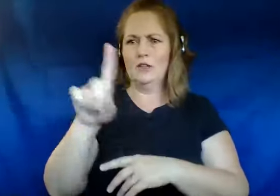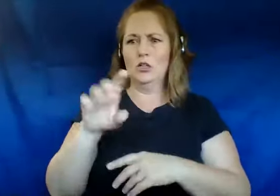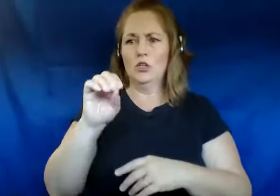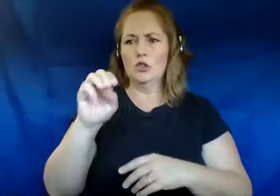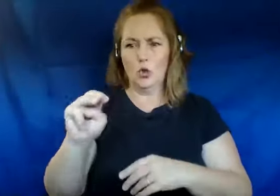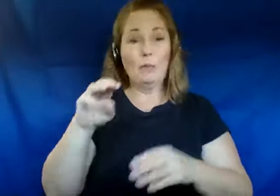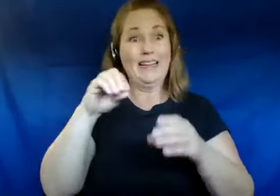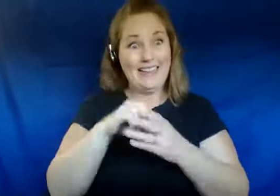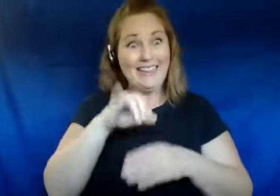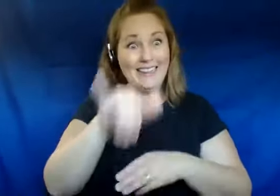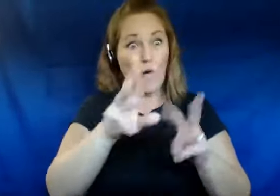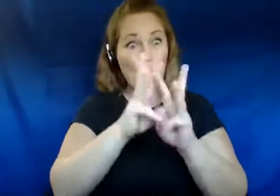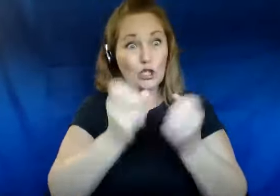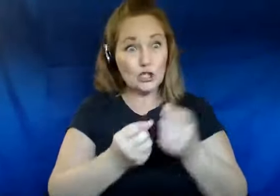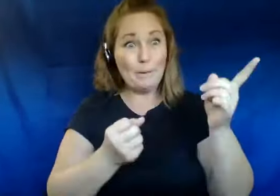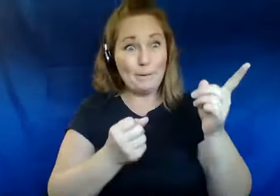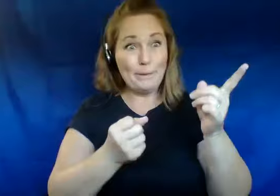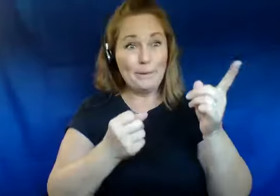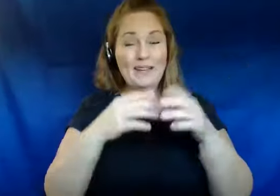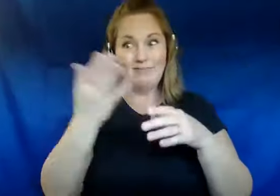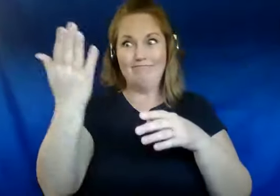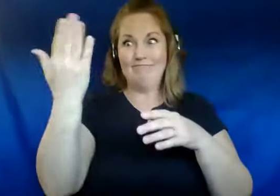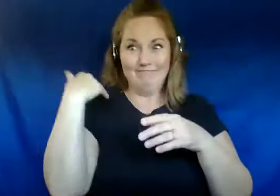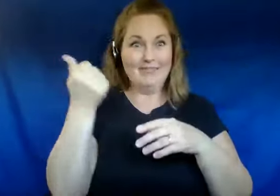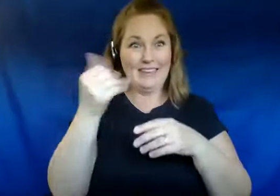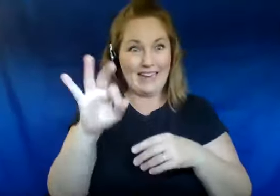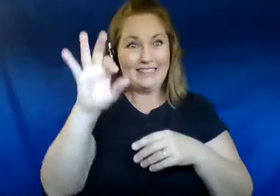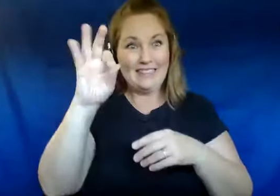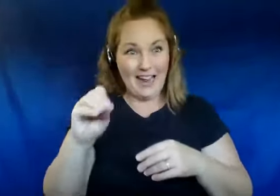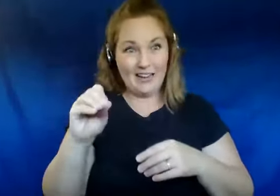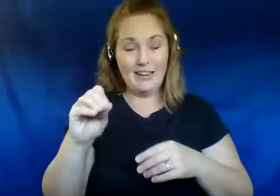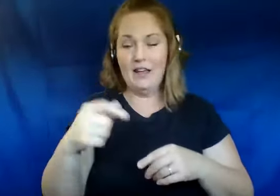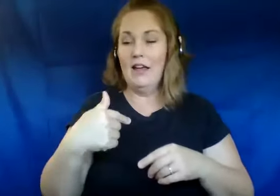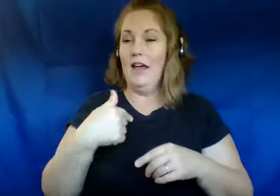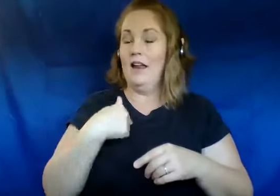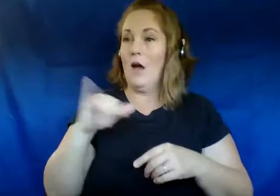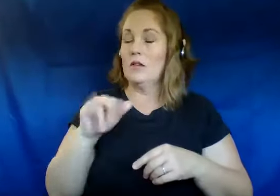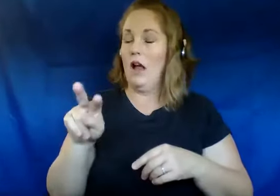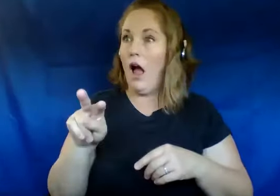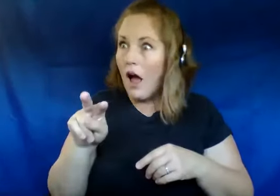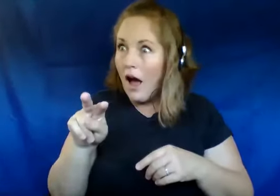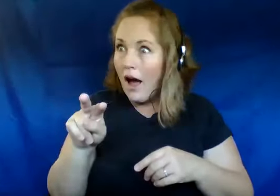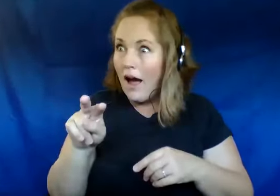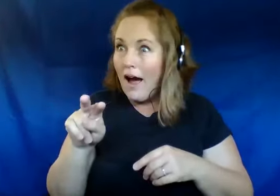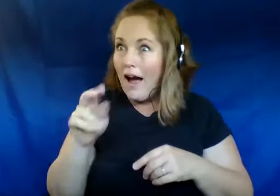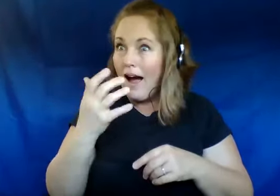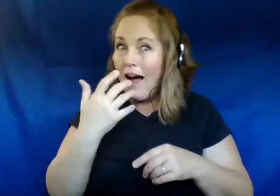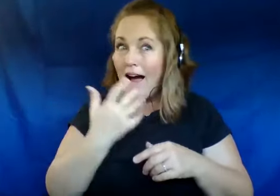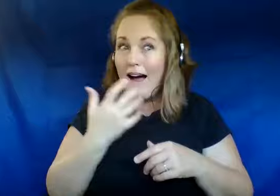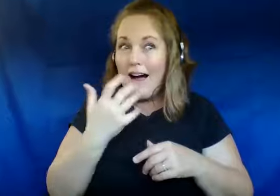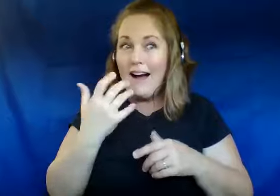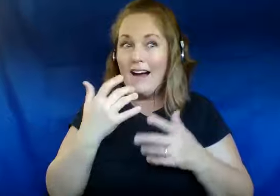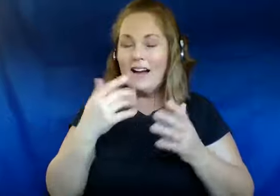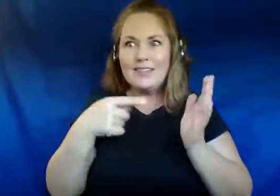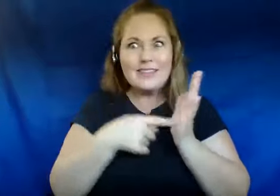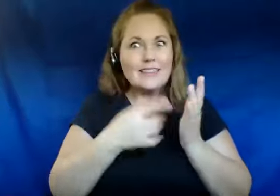that workshop in 1990. And I'm like, oh my God, it was, it's like, this is